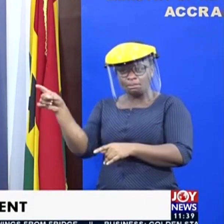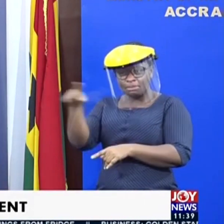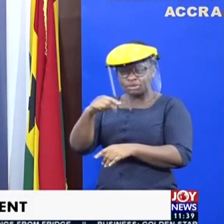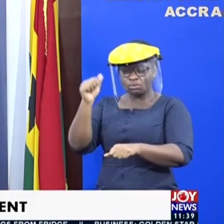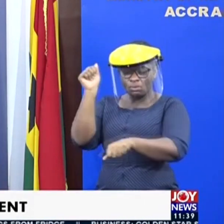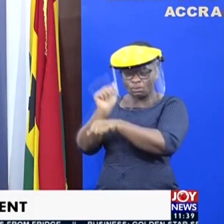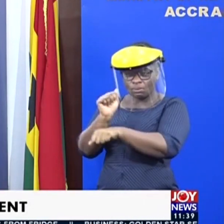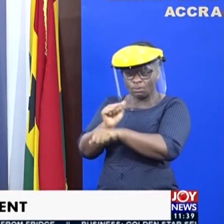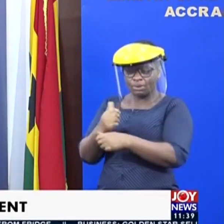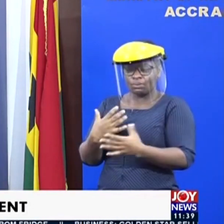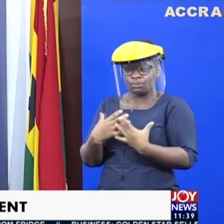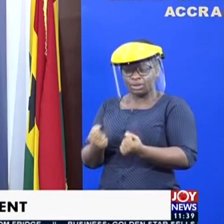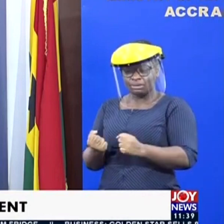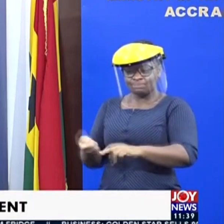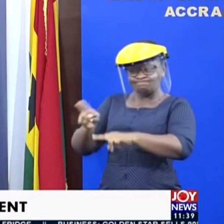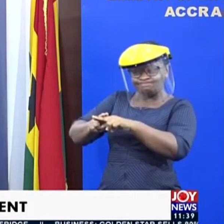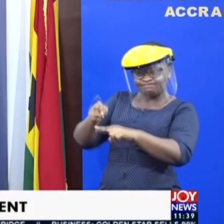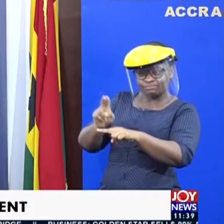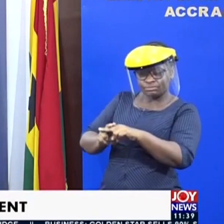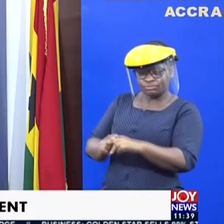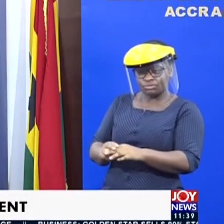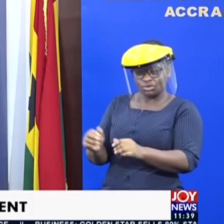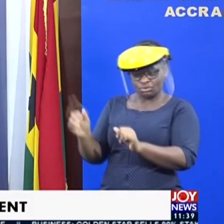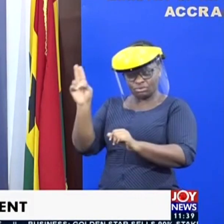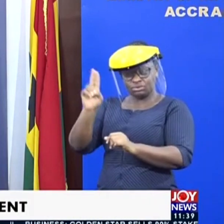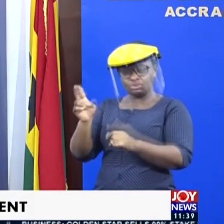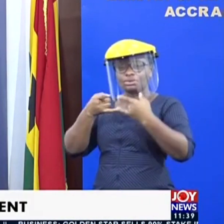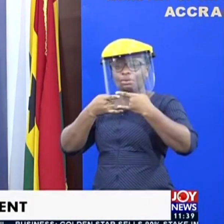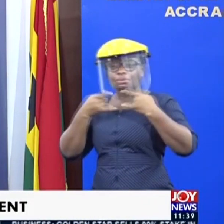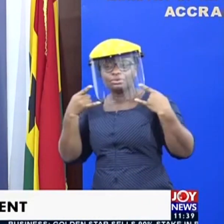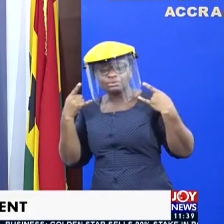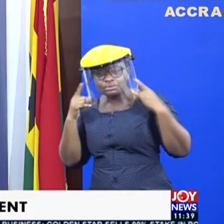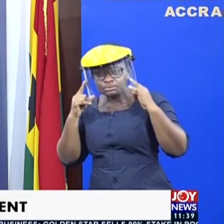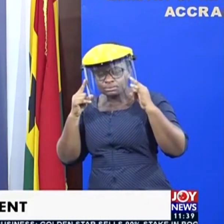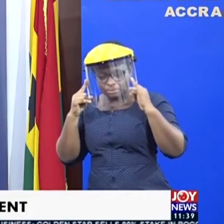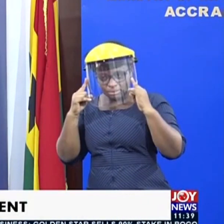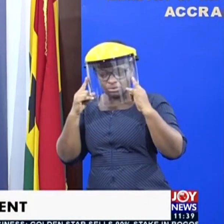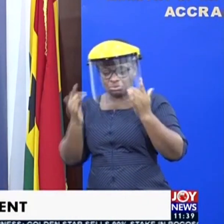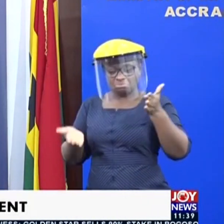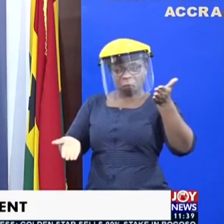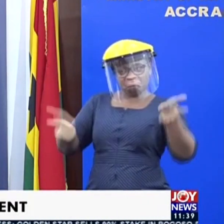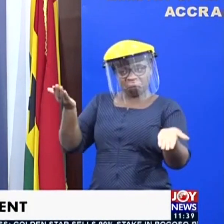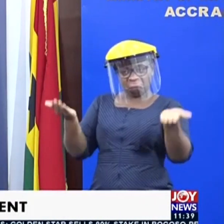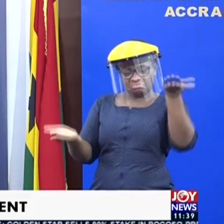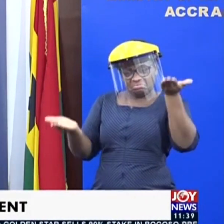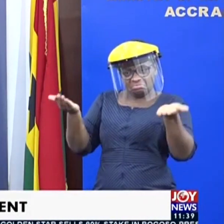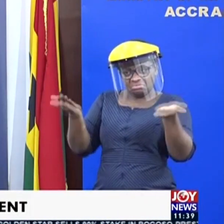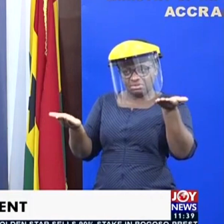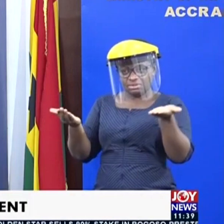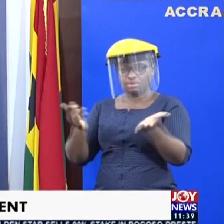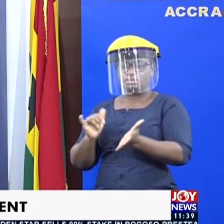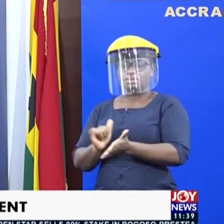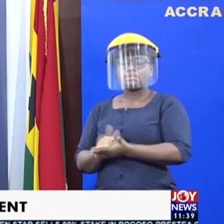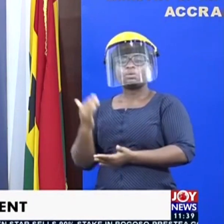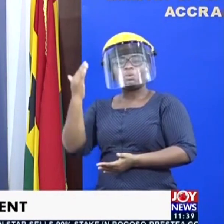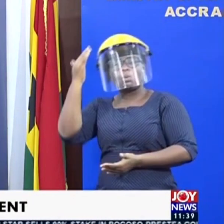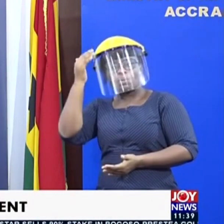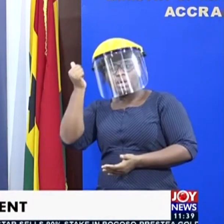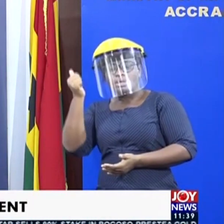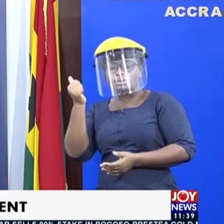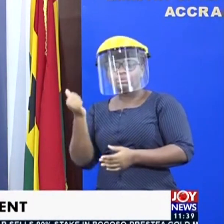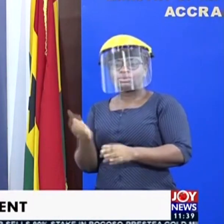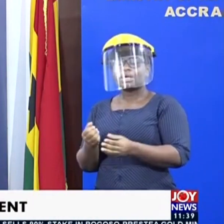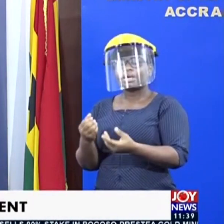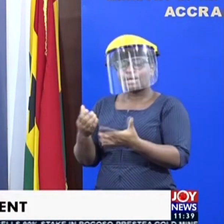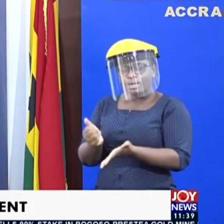we ease. We also increase our use of protocols, our protection, to be able to balance off that. And so that is why we are also